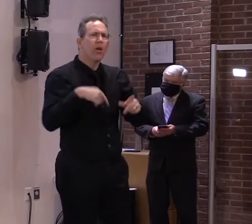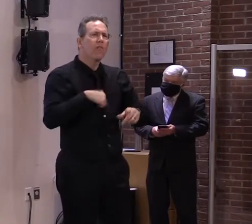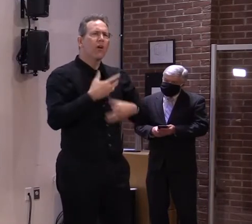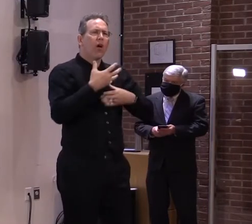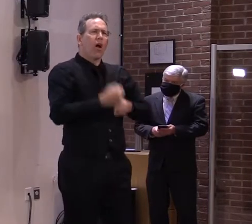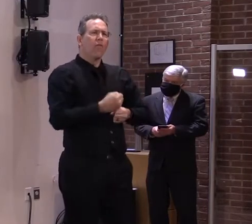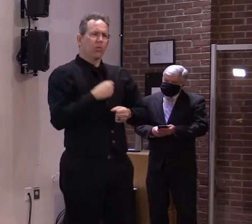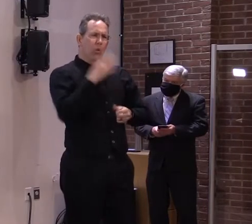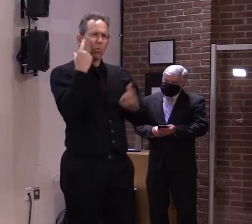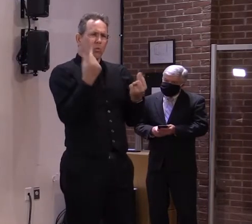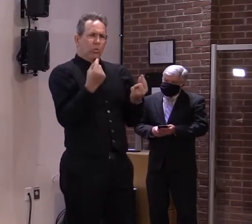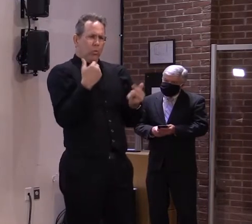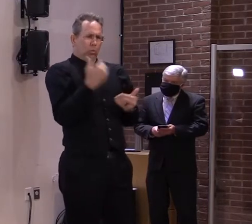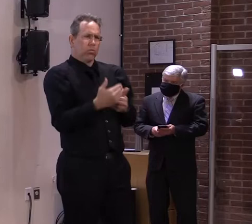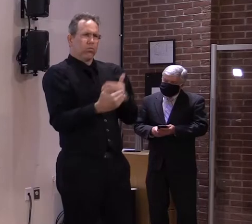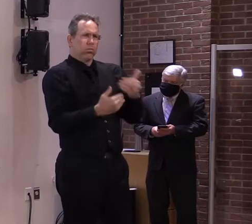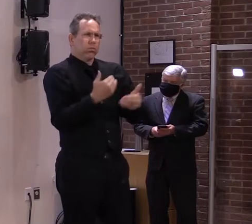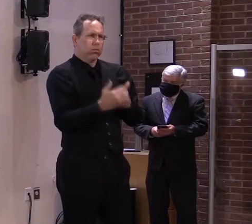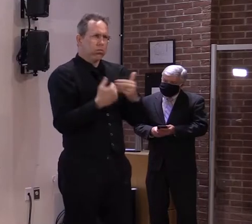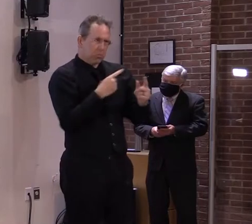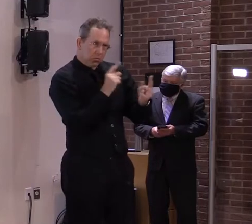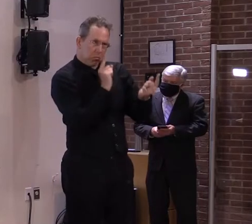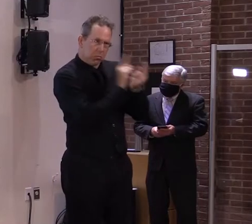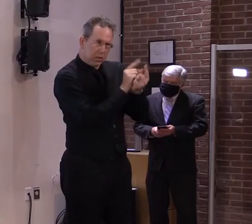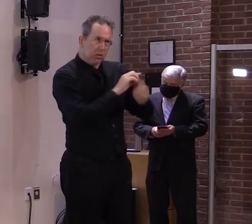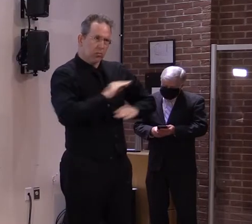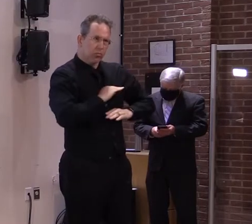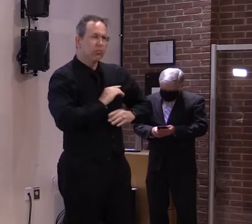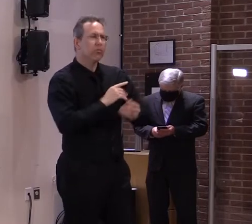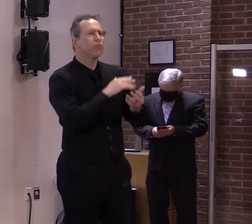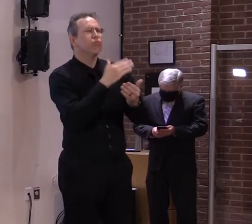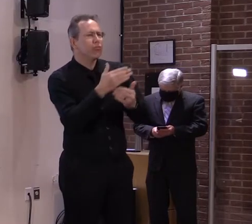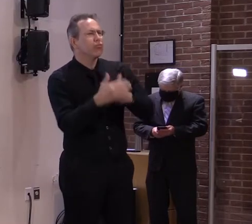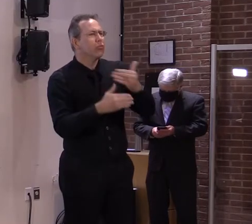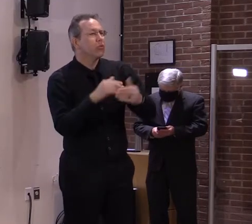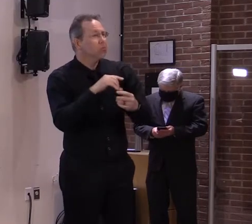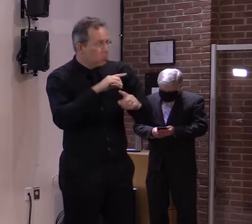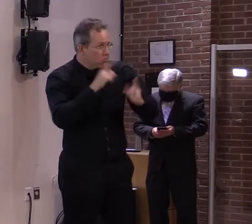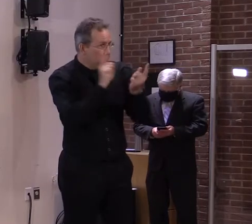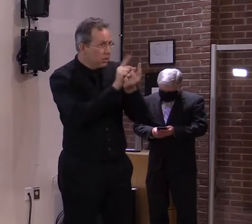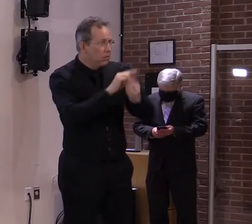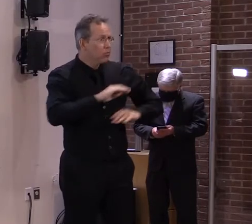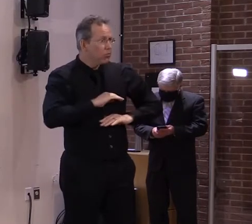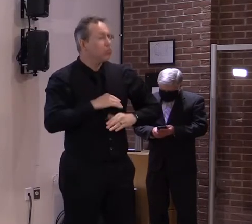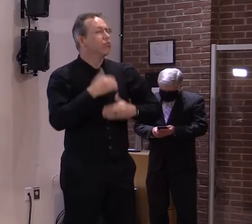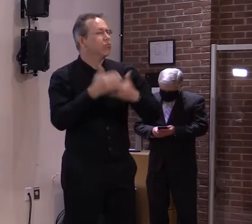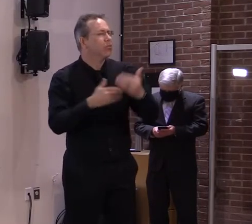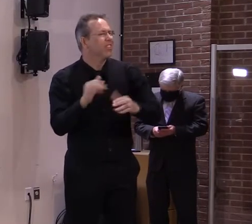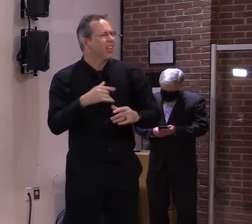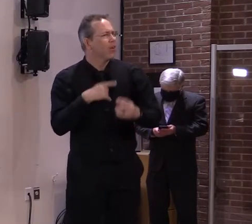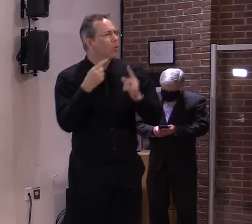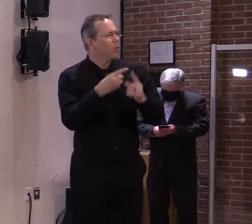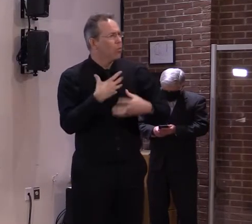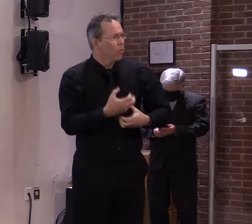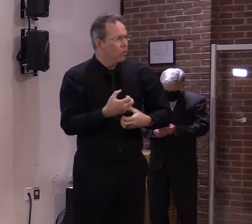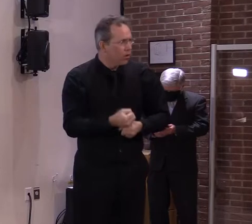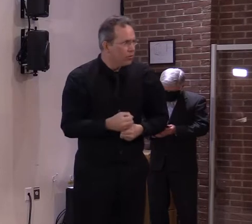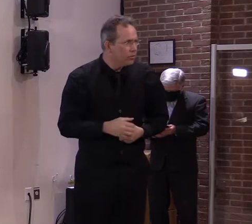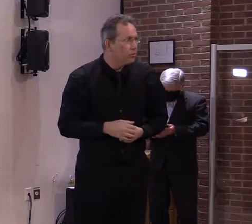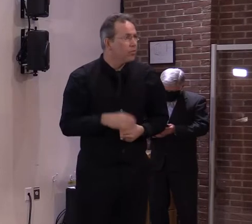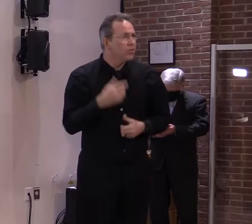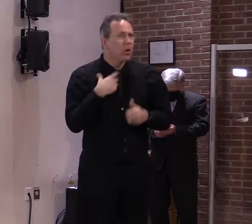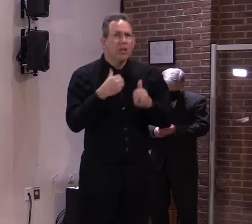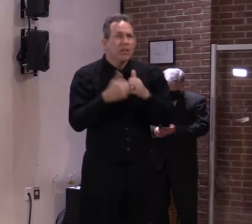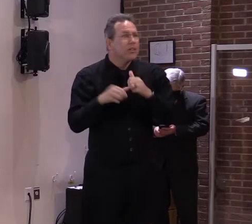start planning, and you can be thinking about those events in the summer, and towns can be accepting event applications based on this plan.